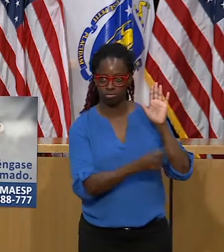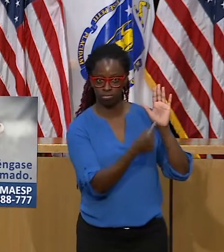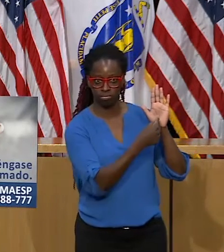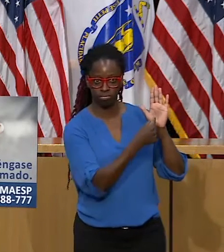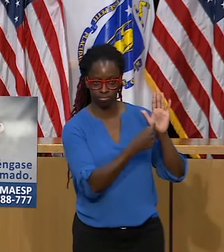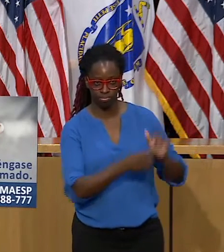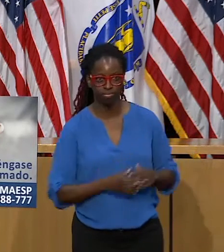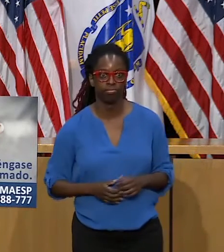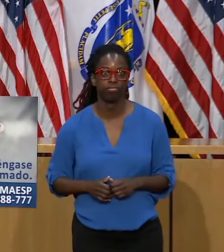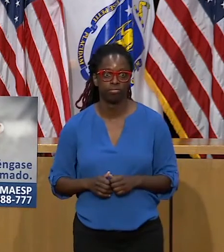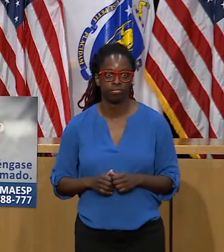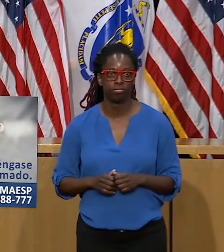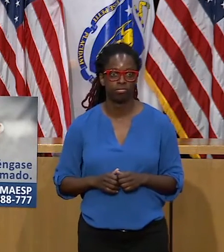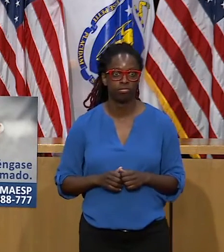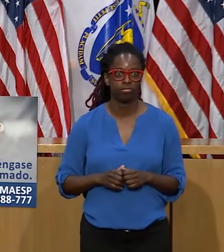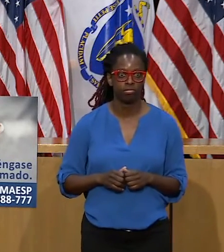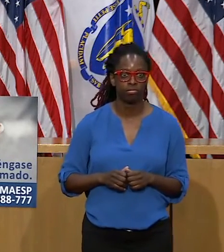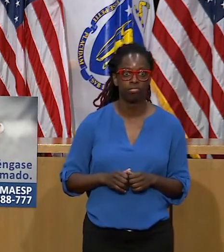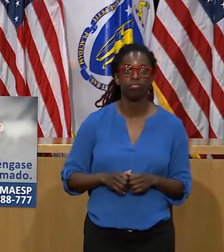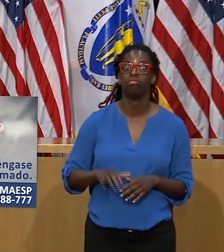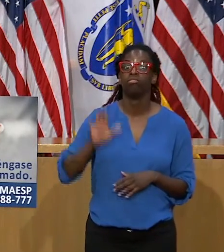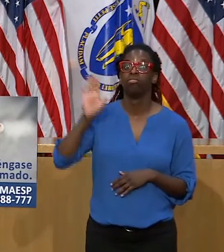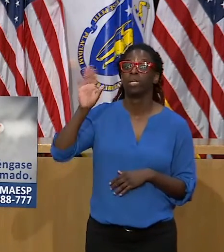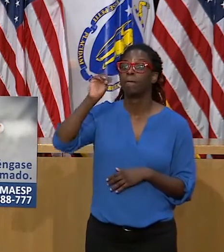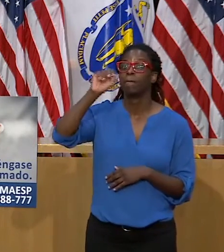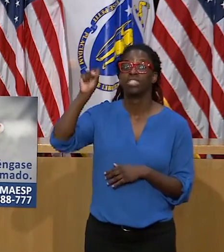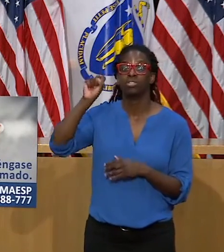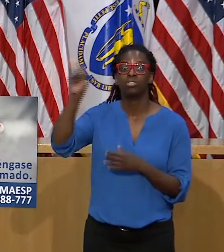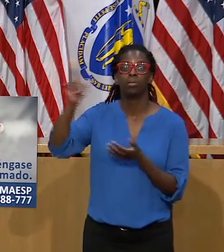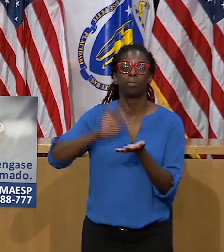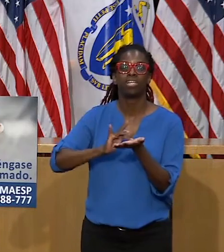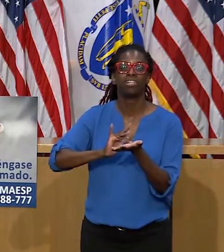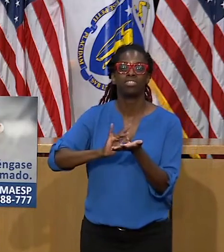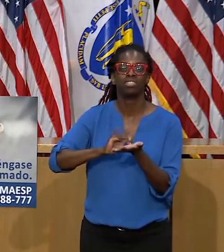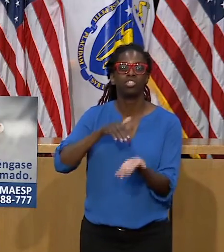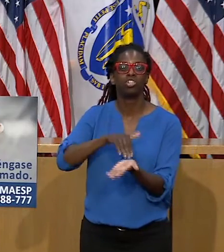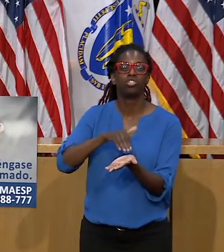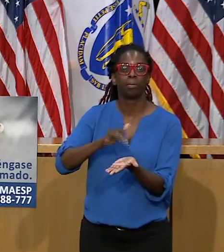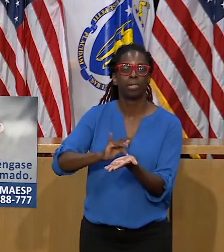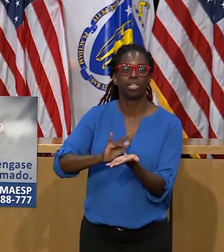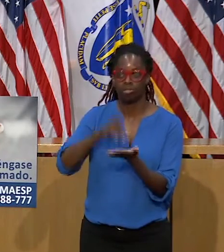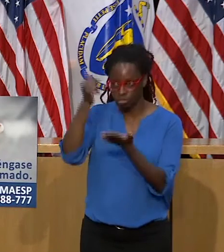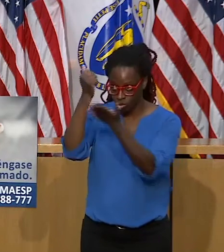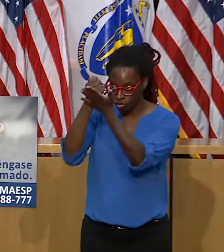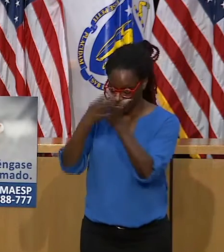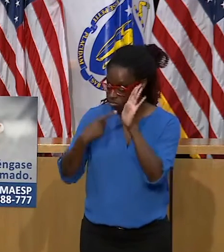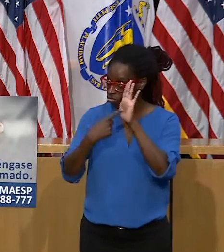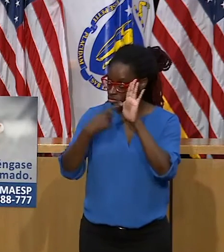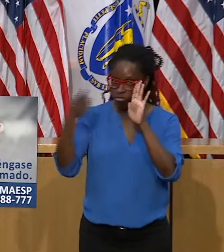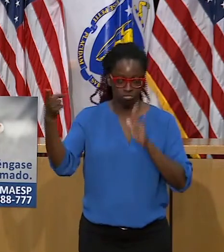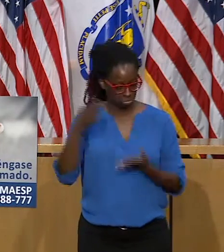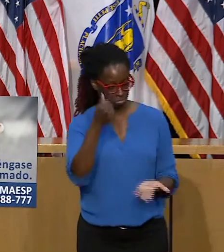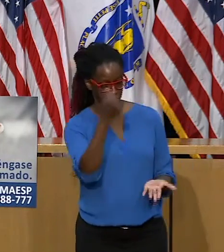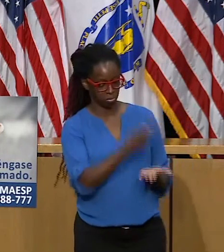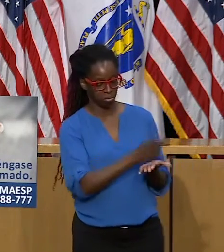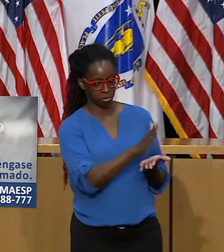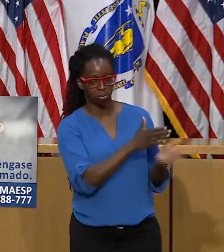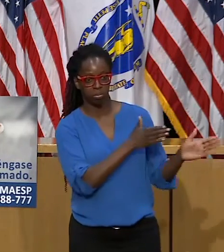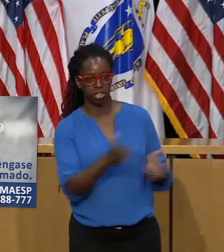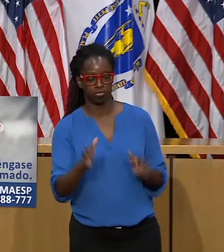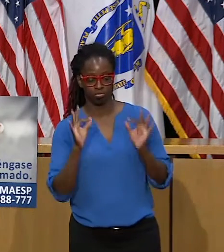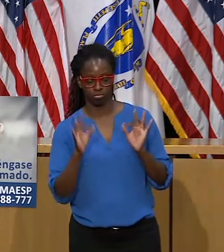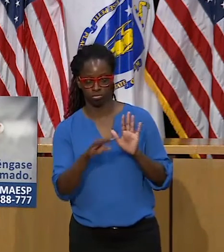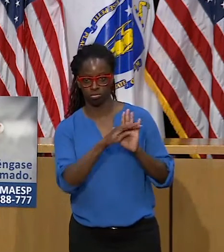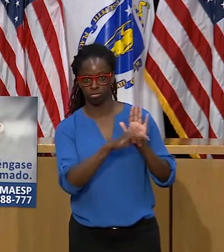bring kids back this fall. School officials now have a blueprint that they can use to create plans using three models of